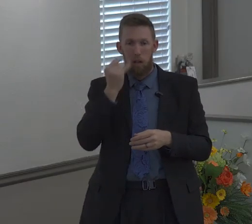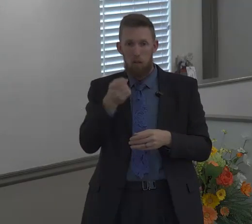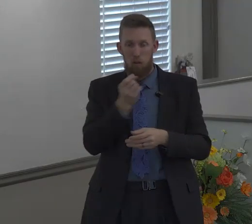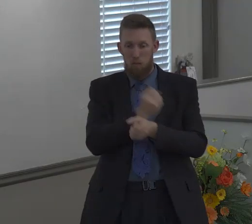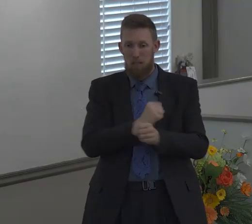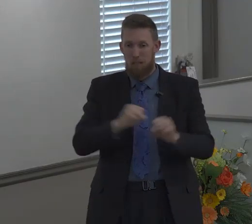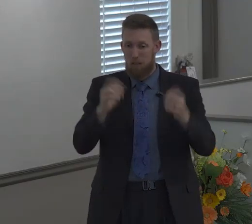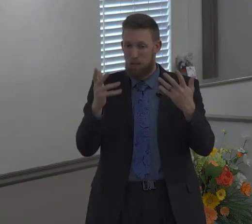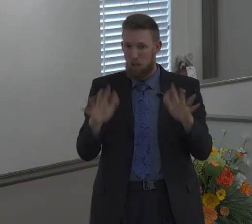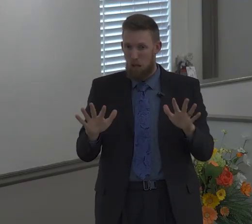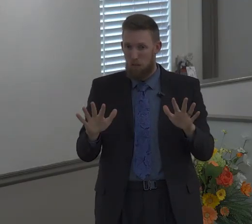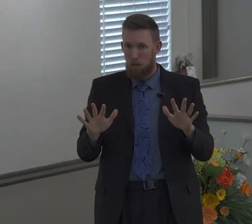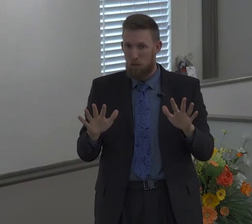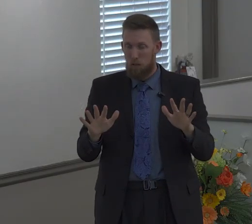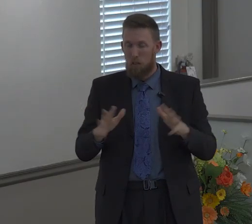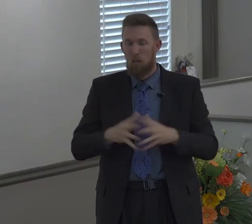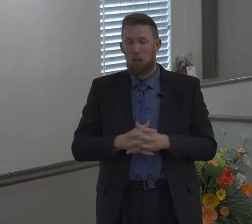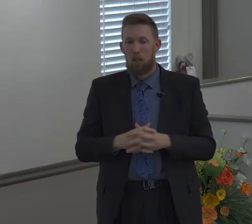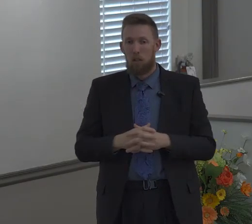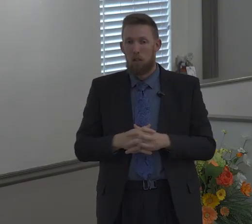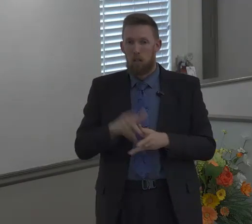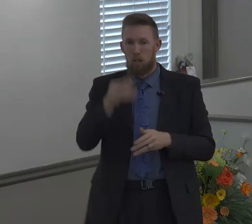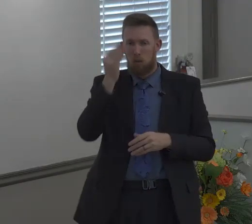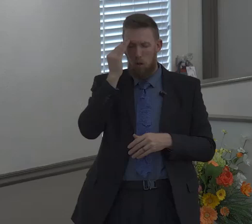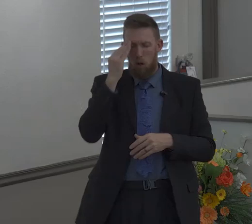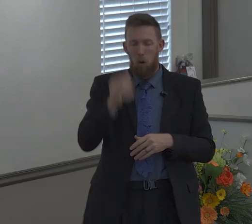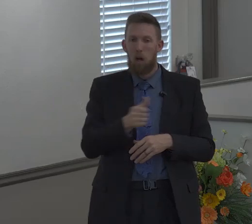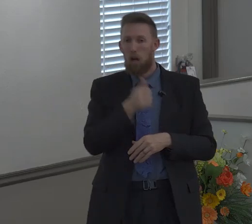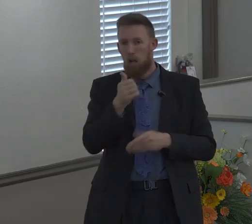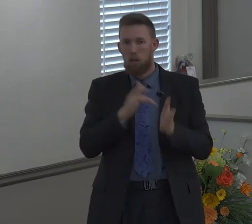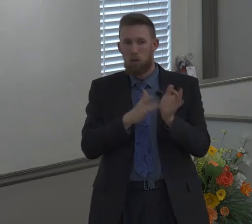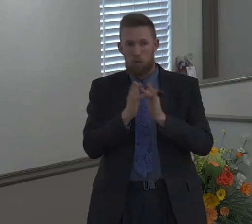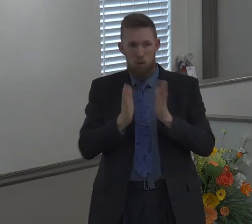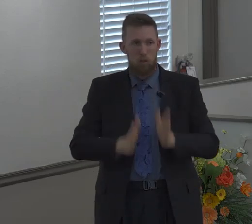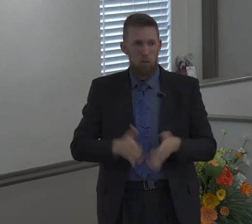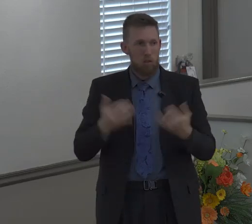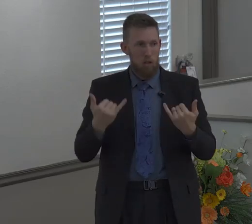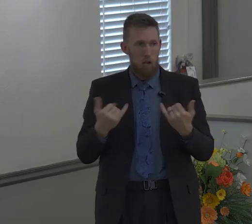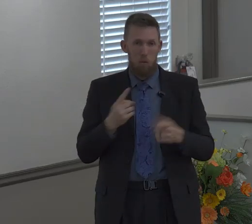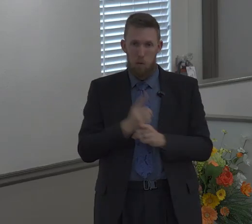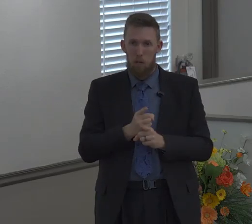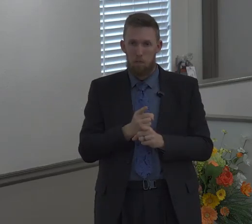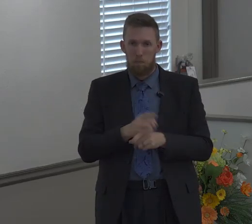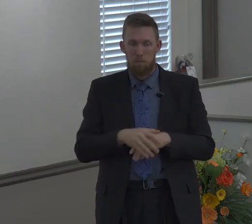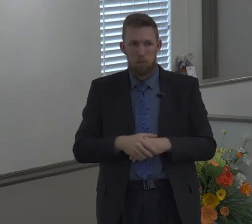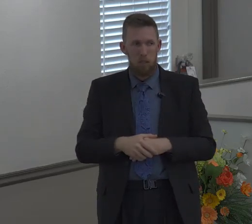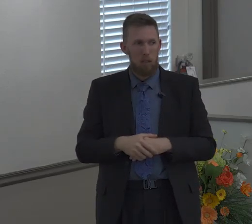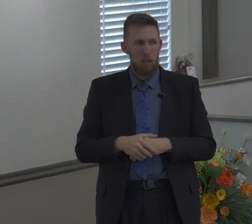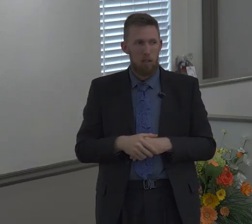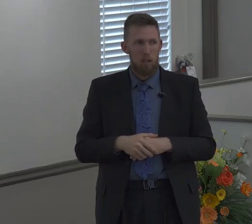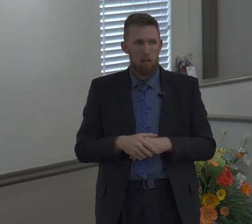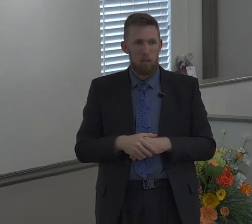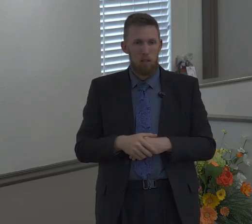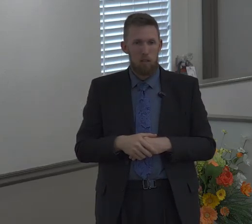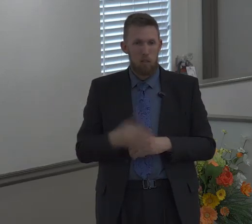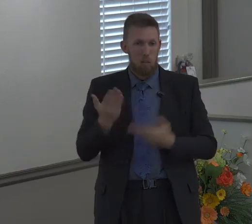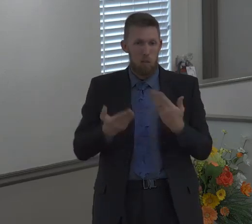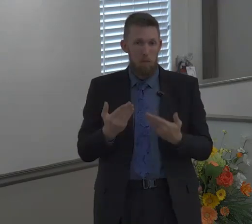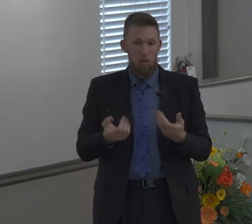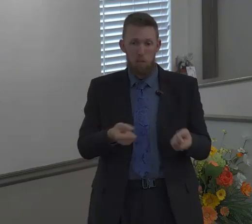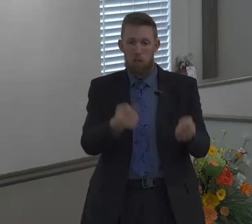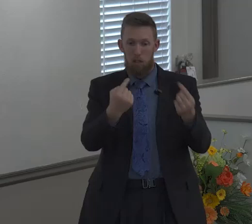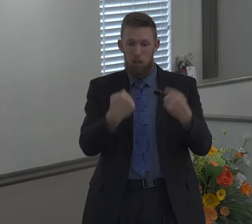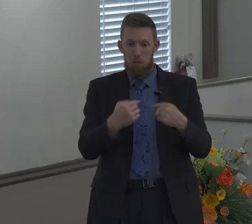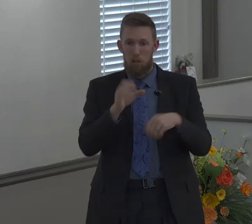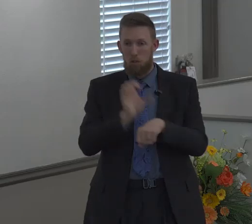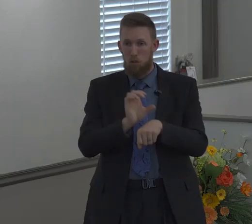No doubt, if you've been saved for any length of time, then you know other Christians, obviously, because maybe